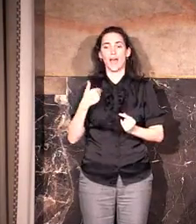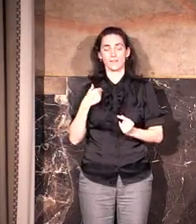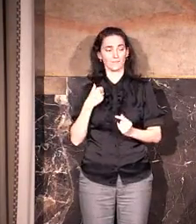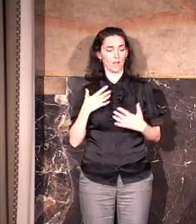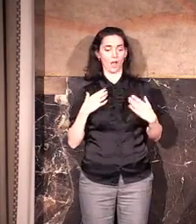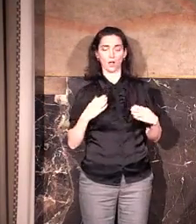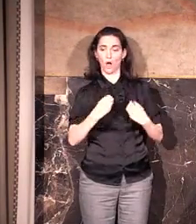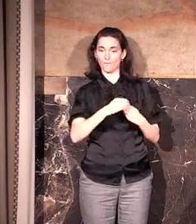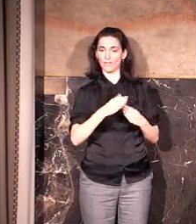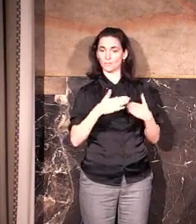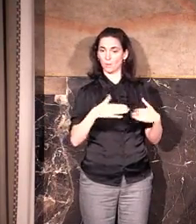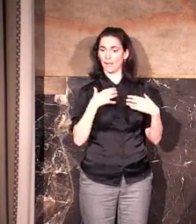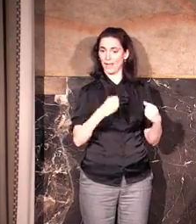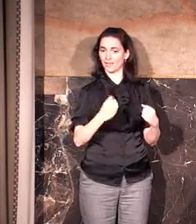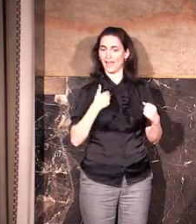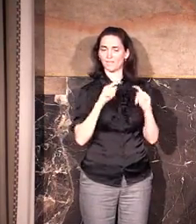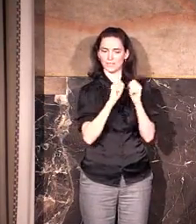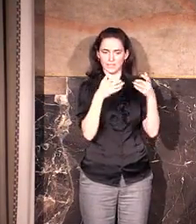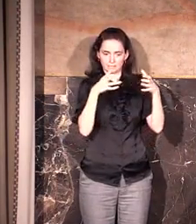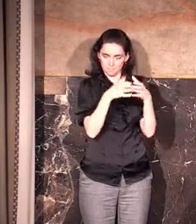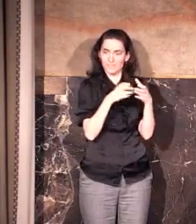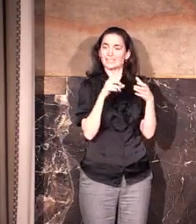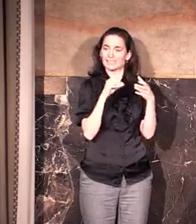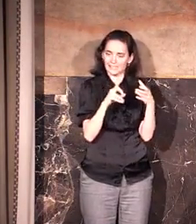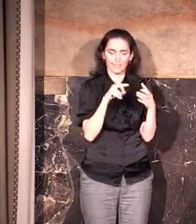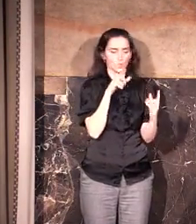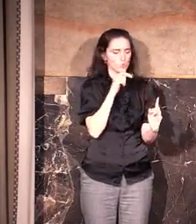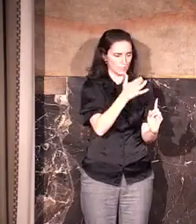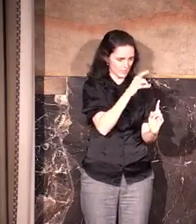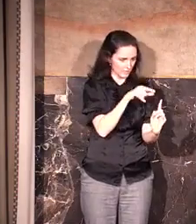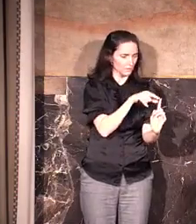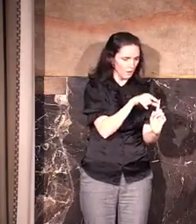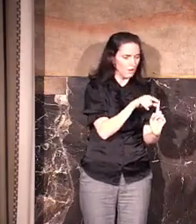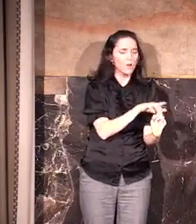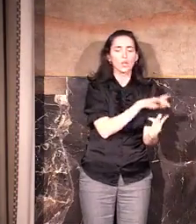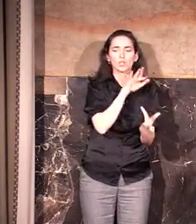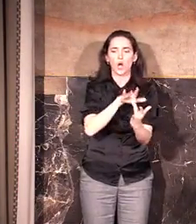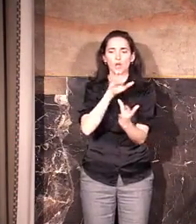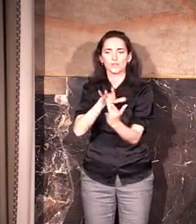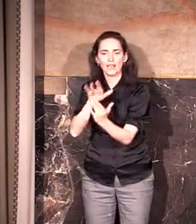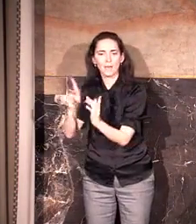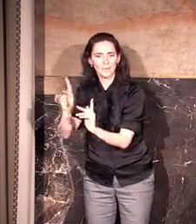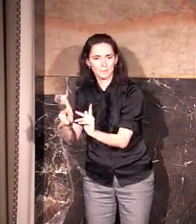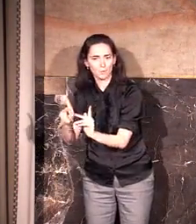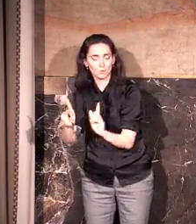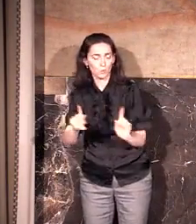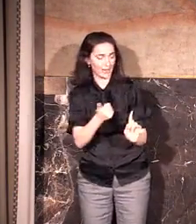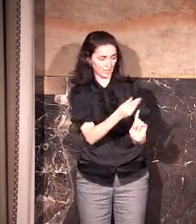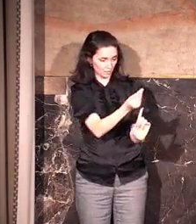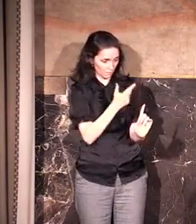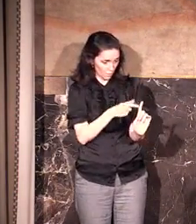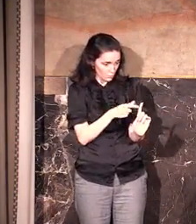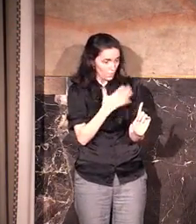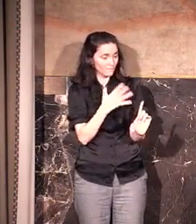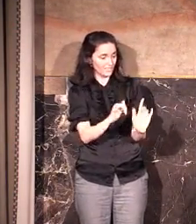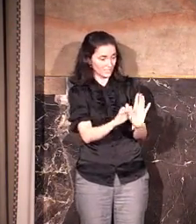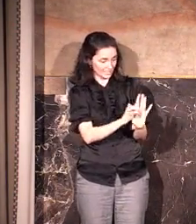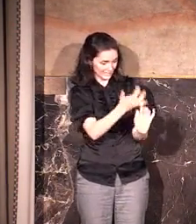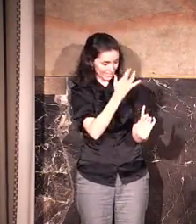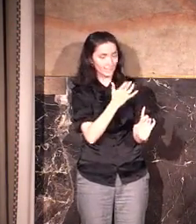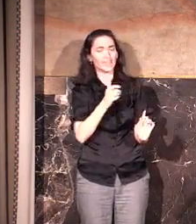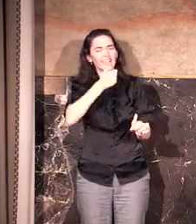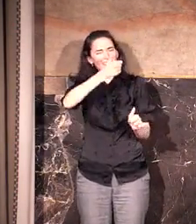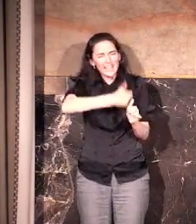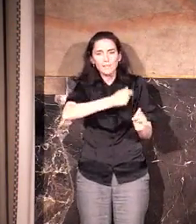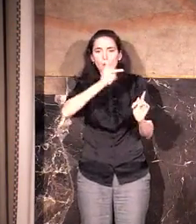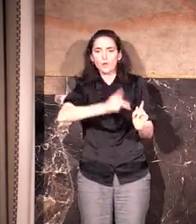Public Health conducting contact tracing. Early on, every case that was notified to us, we were going through